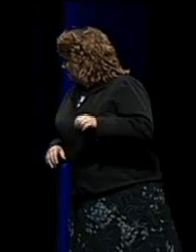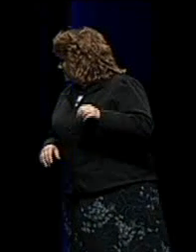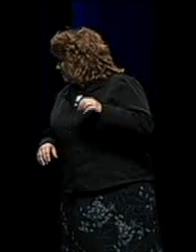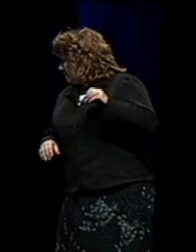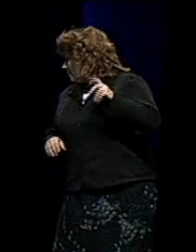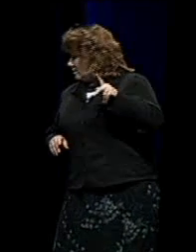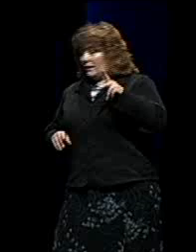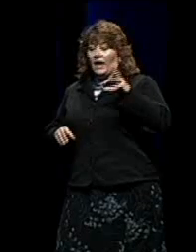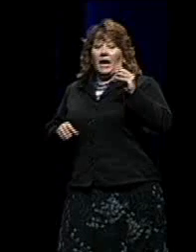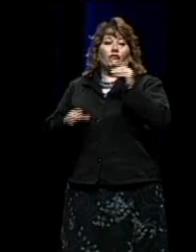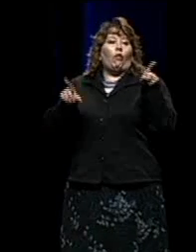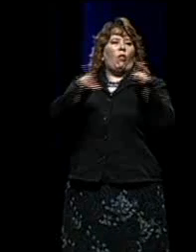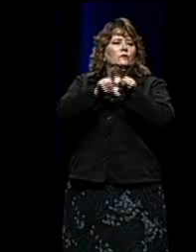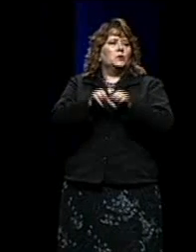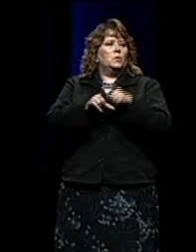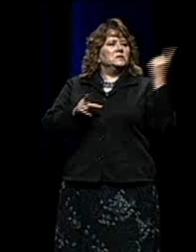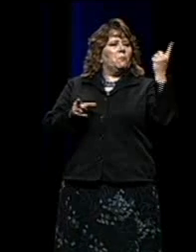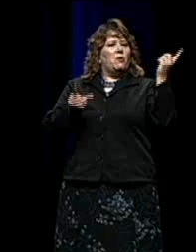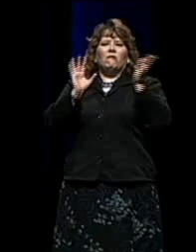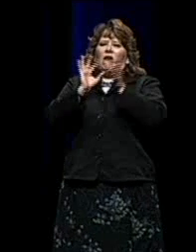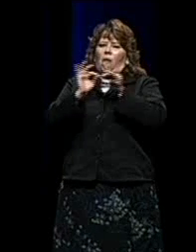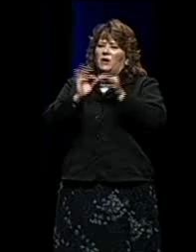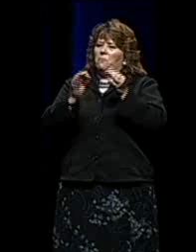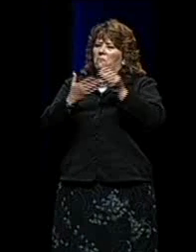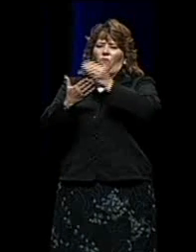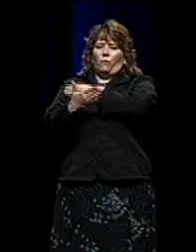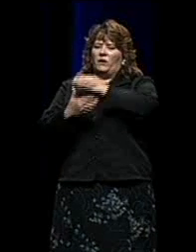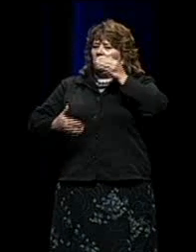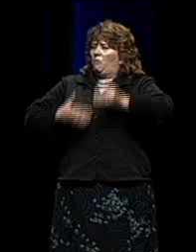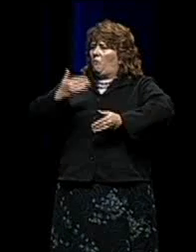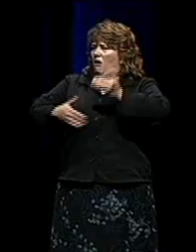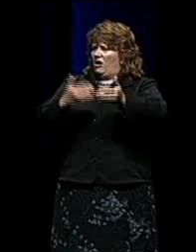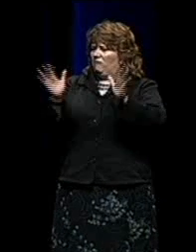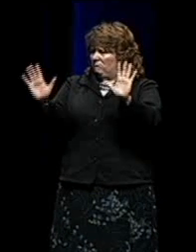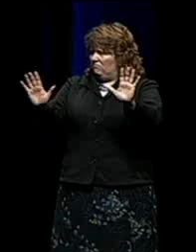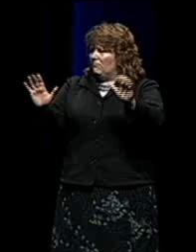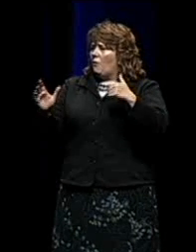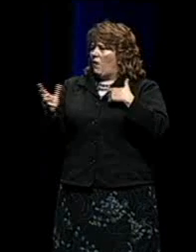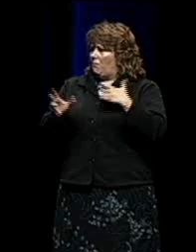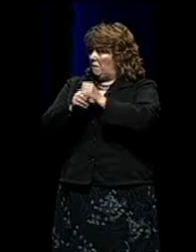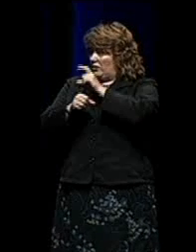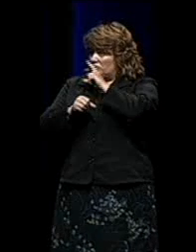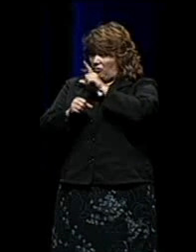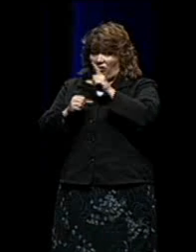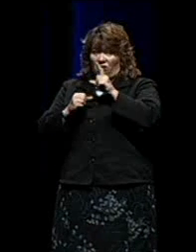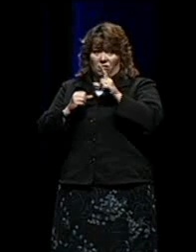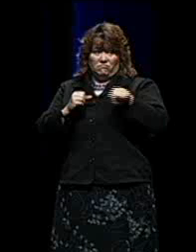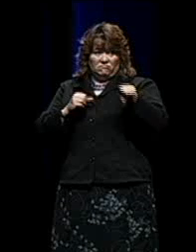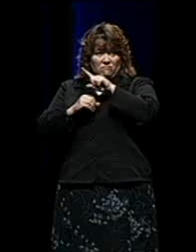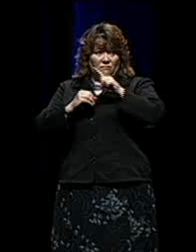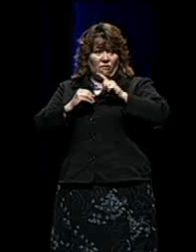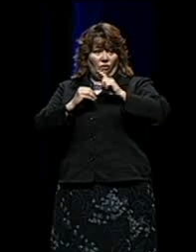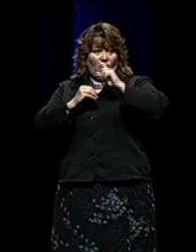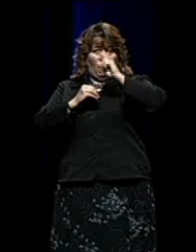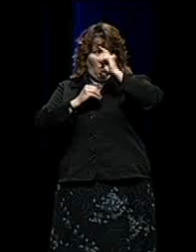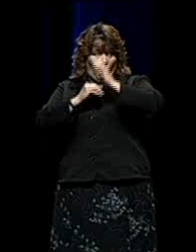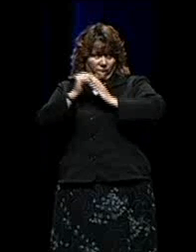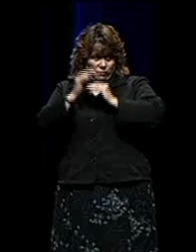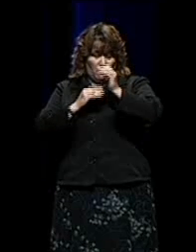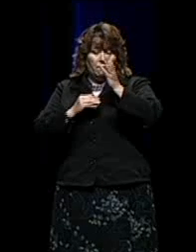which. All right, and there were also some comments before about the process, and I just wanted